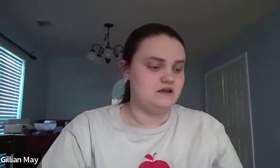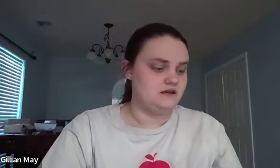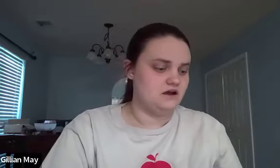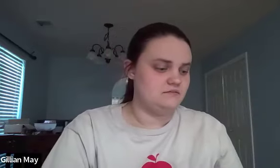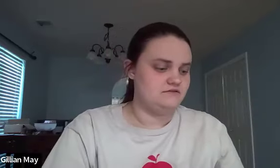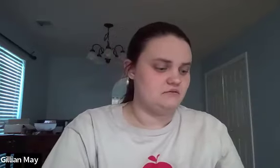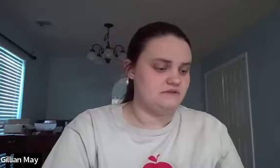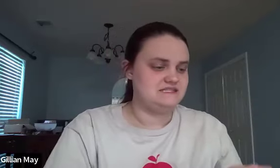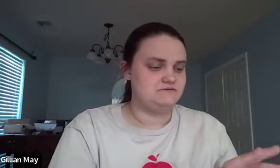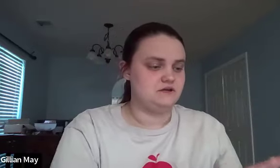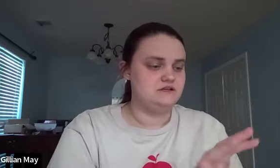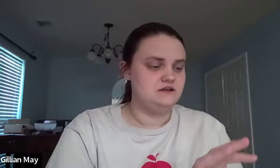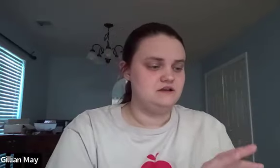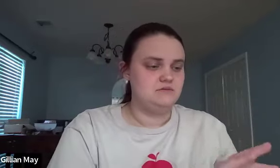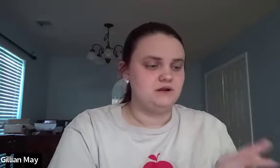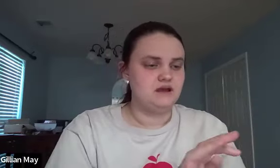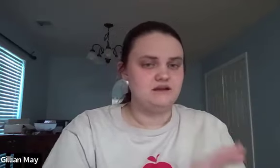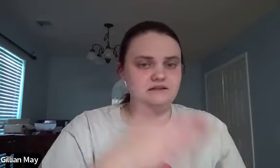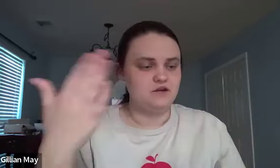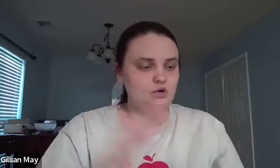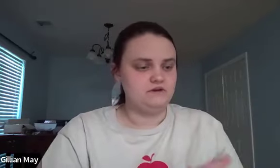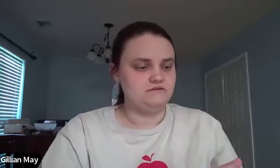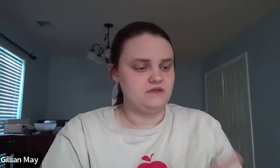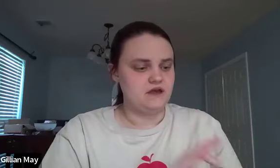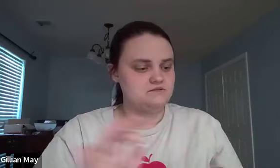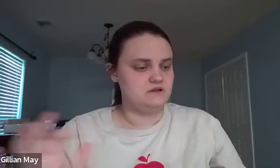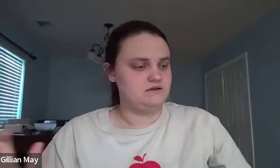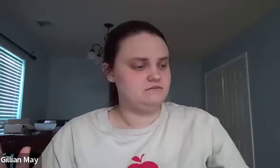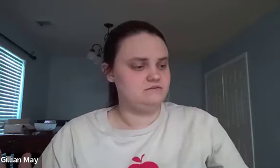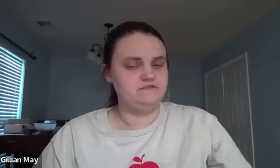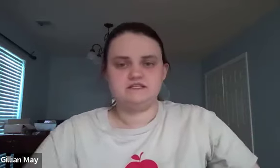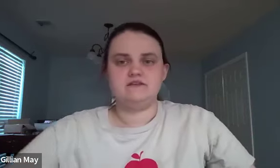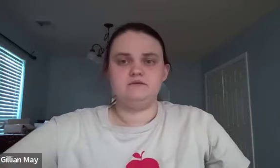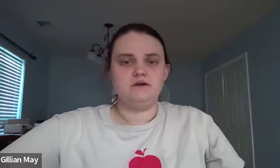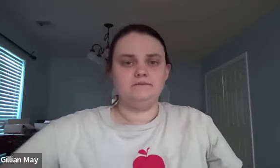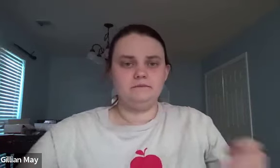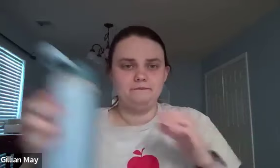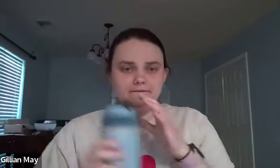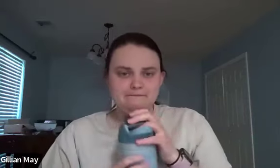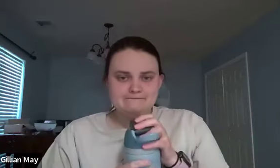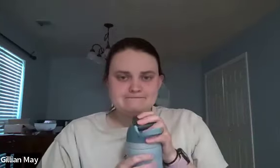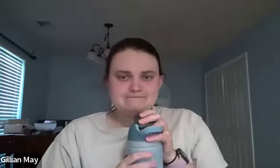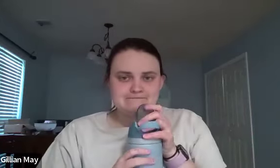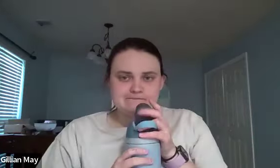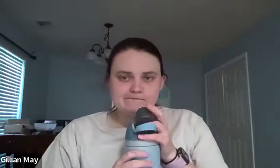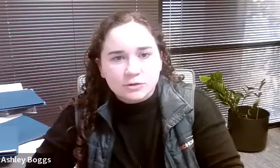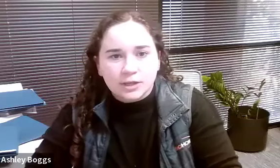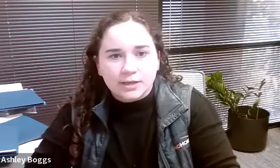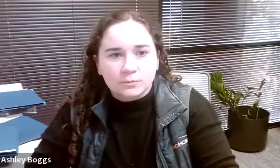fine. If you have one that's different, but I'm kind of leave it open for that while I fix that. There we go. We did see you later, but